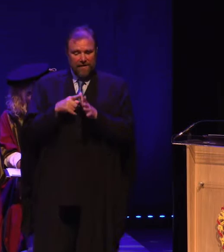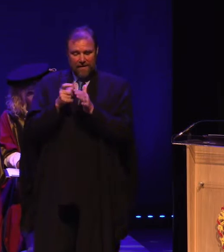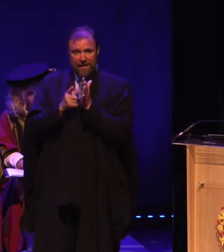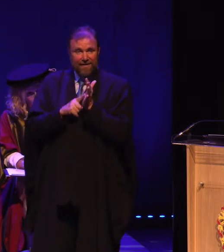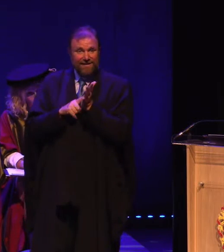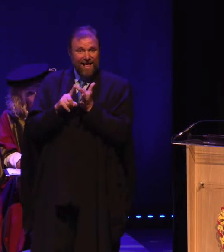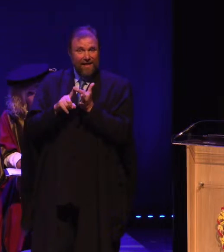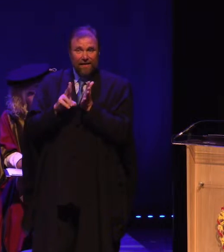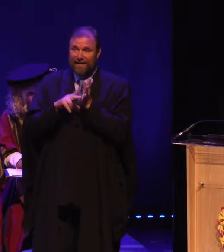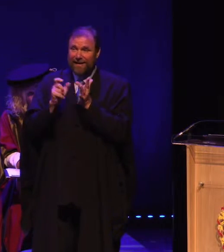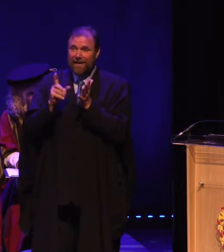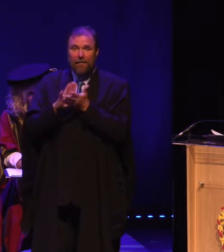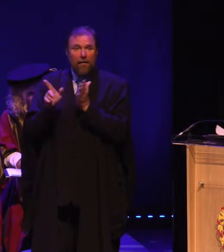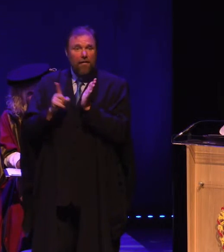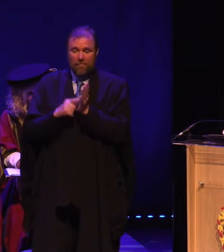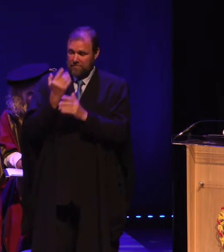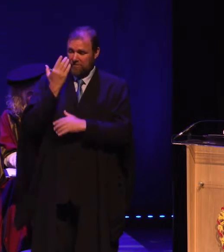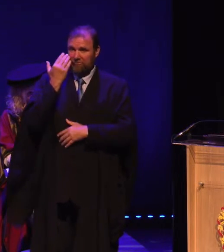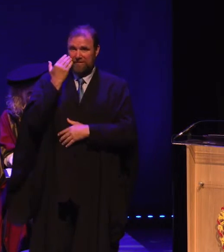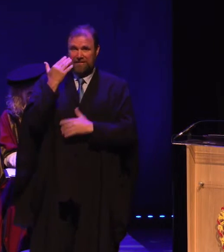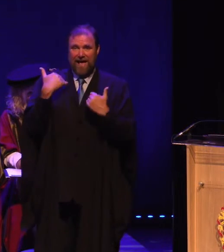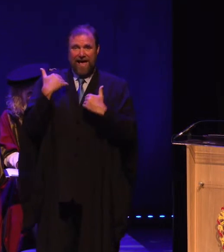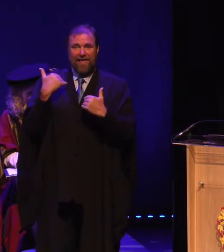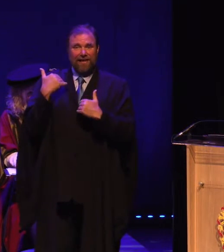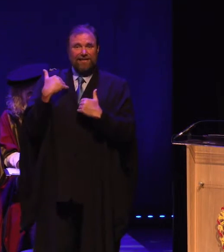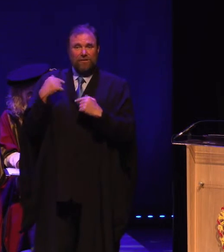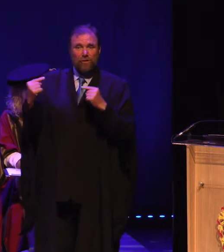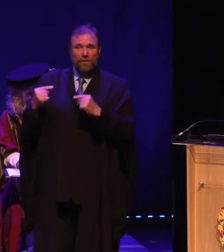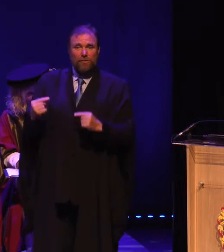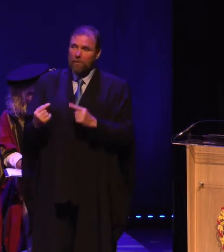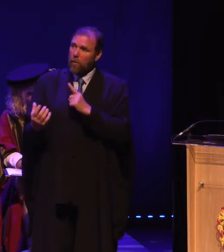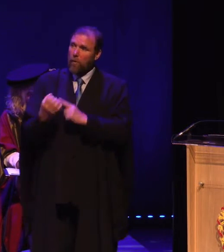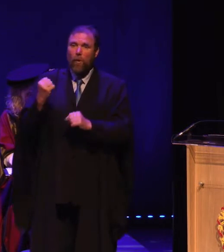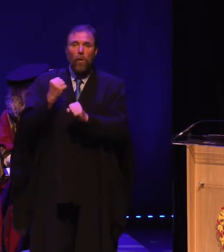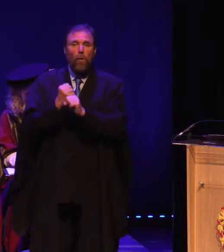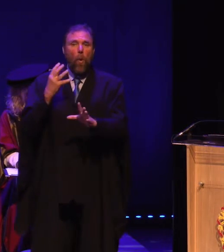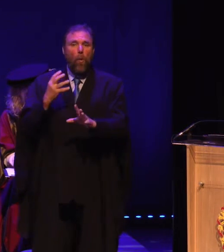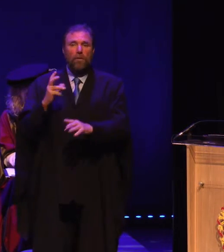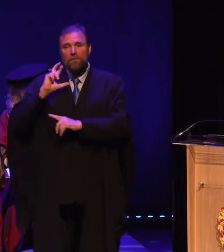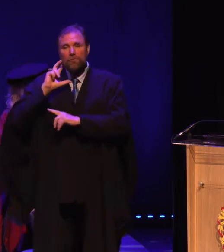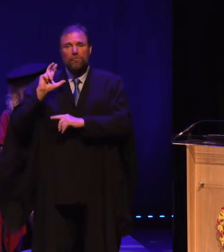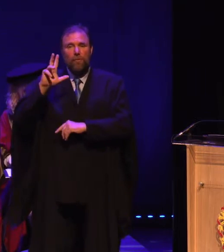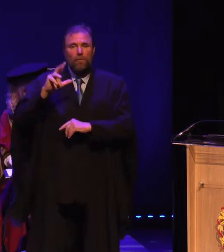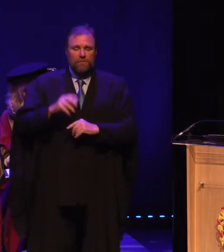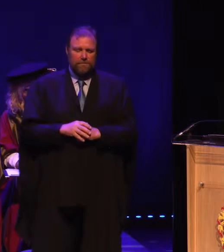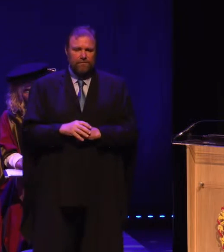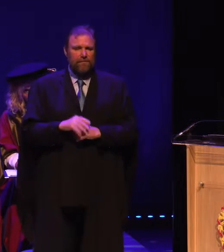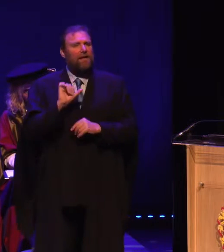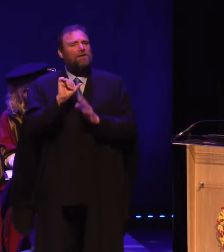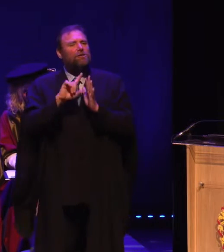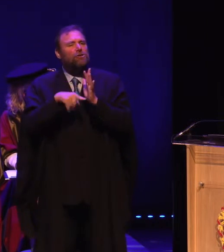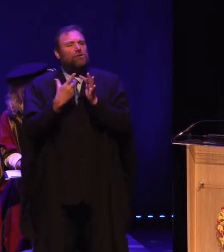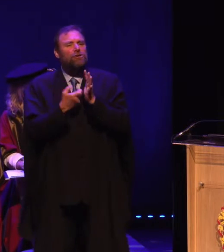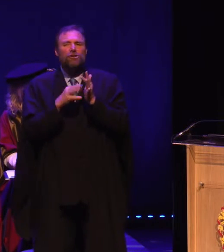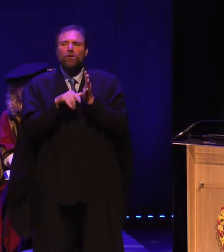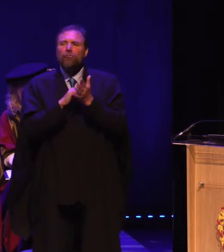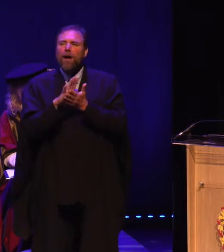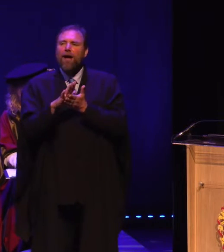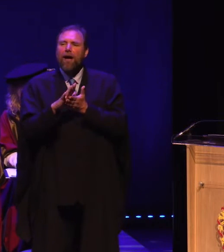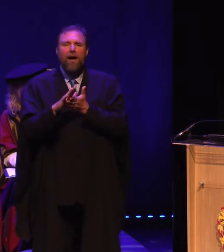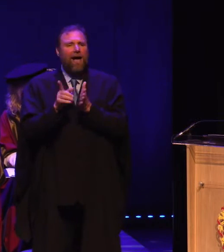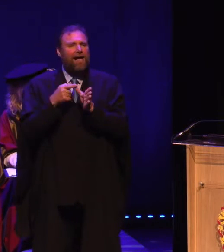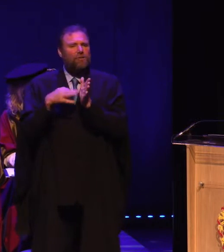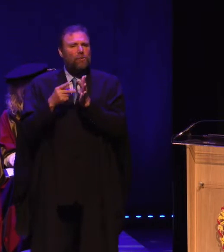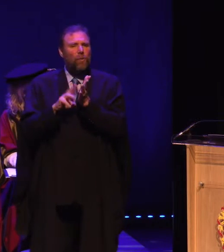won gold in the shot put at the UK Athletics Championships. And Jeremiah Azu set a new Welsh 100 metres